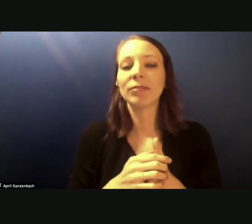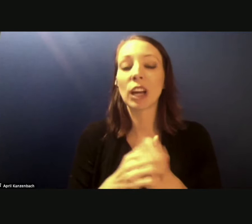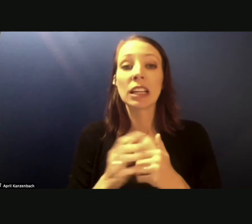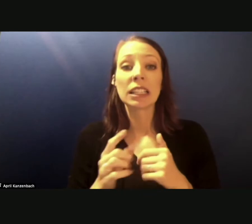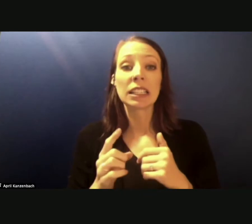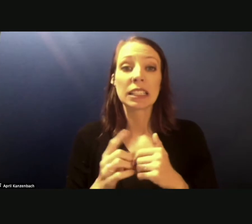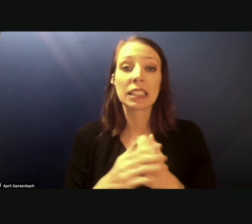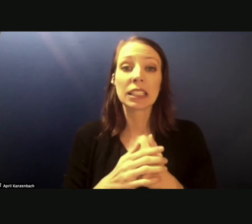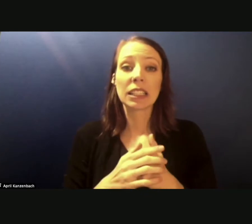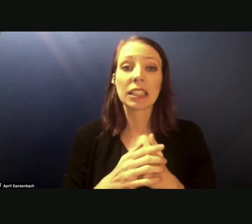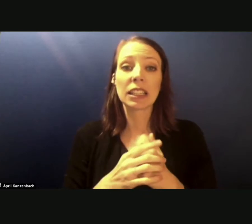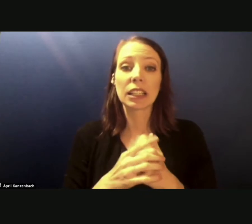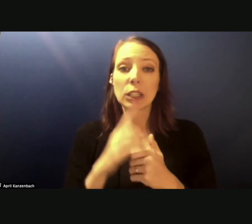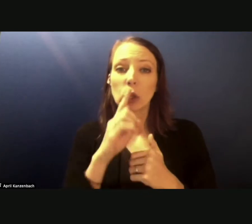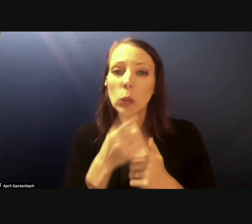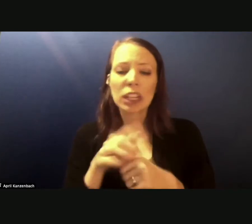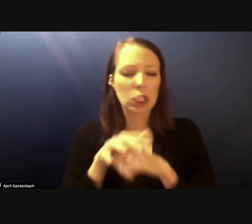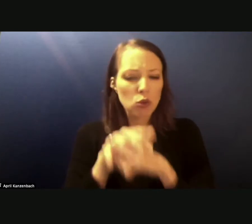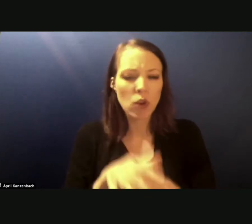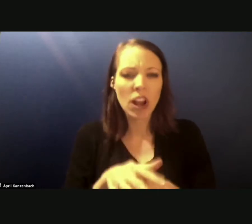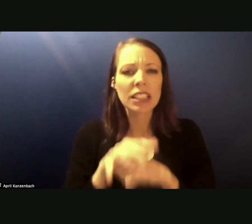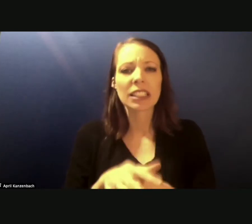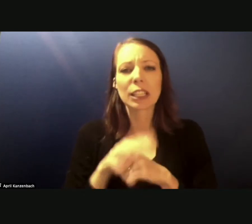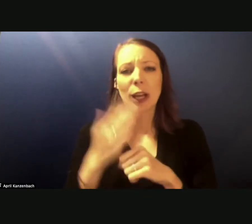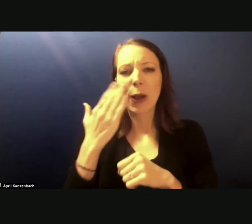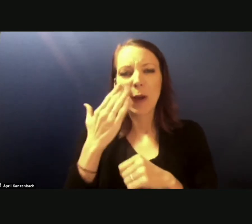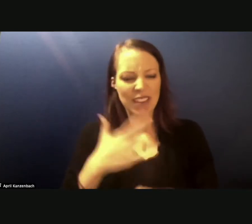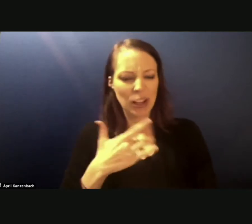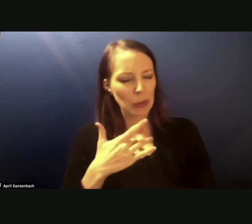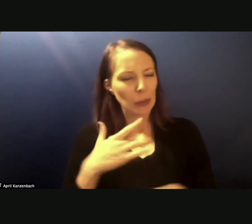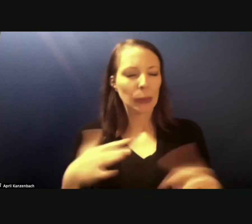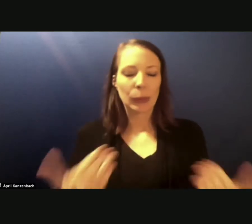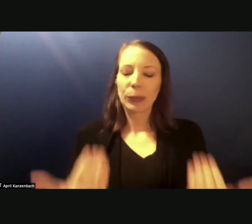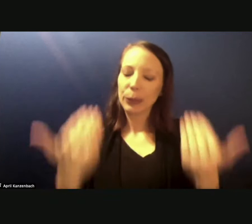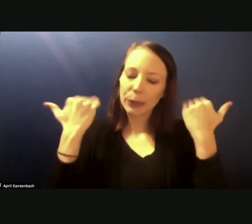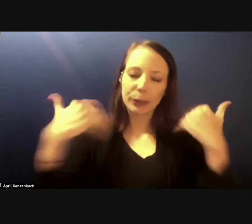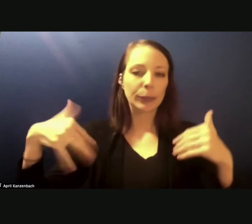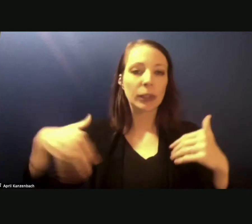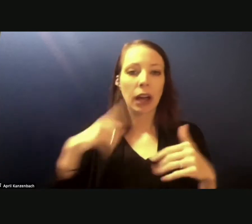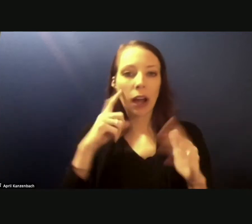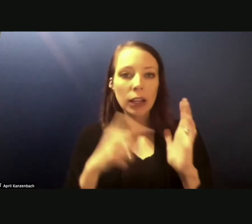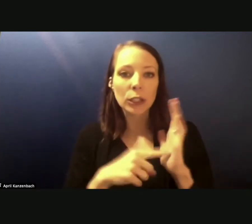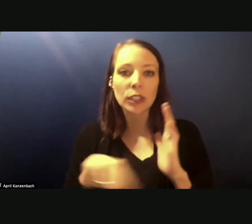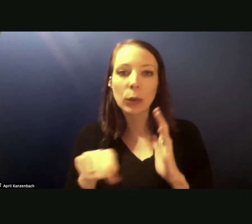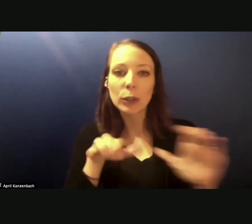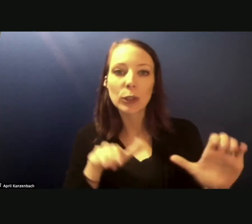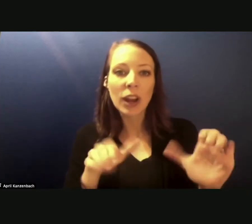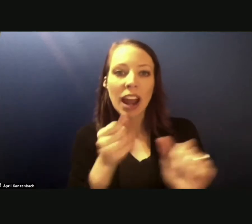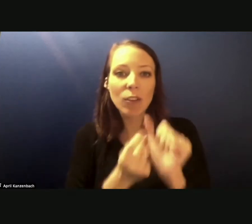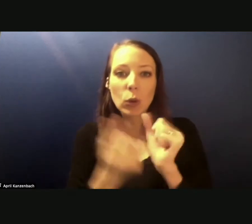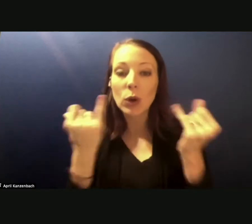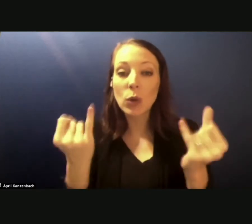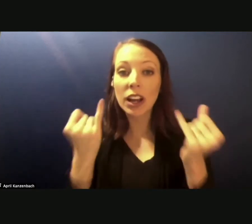were like, just really stressed and, kind of weighed down. So I noticed that what they were doing is everyone now